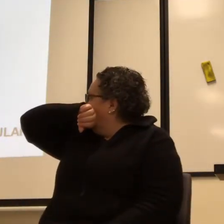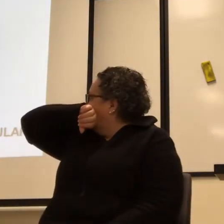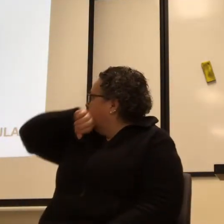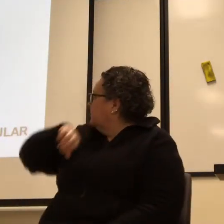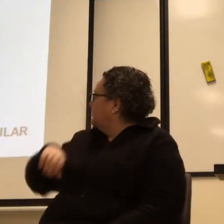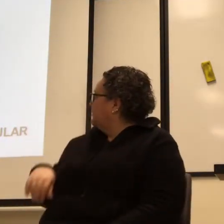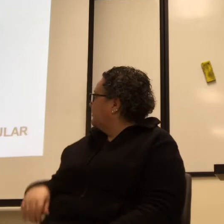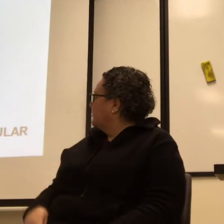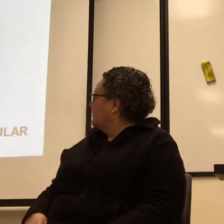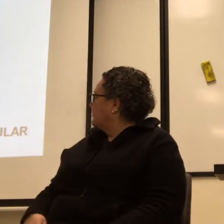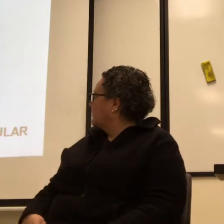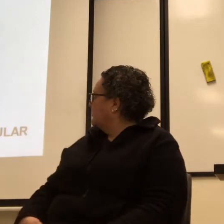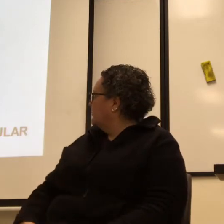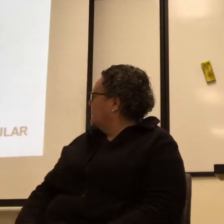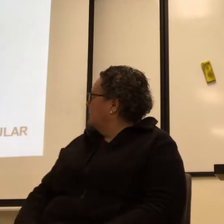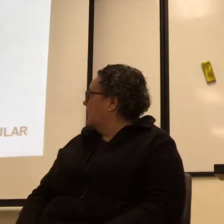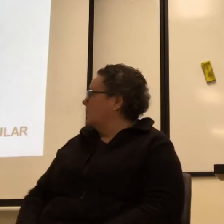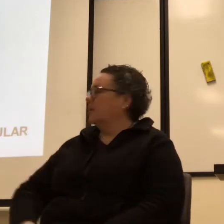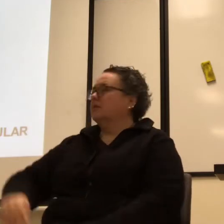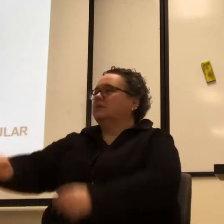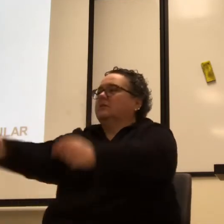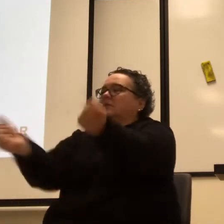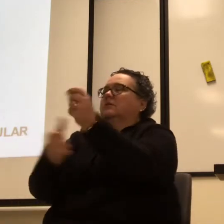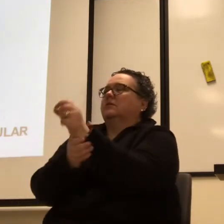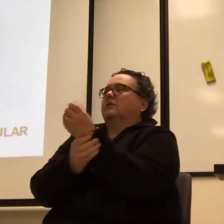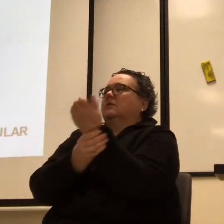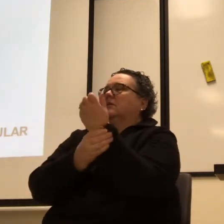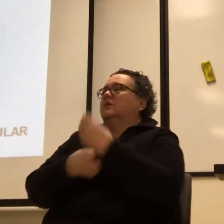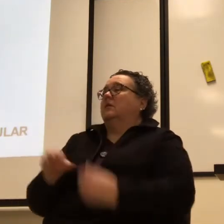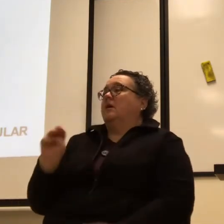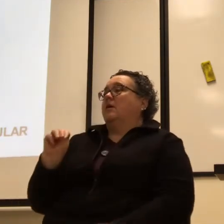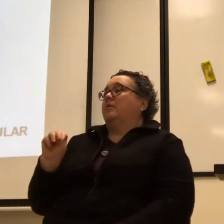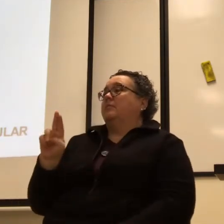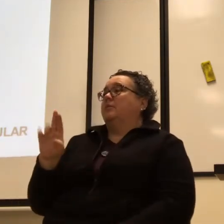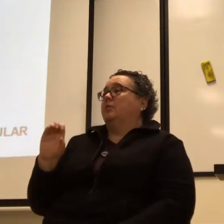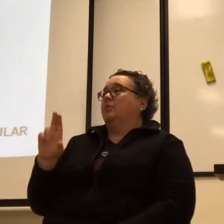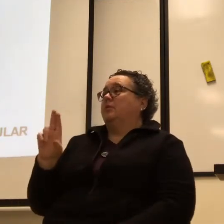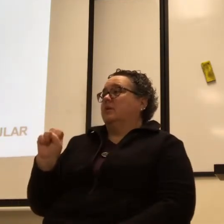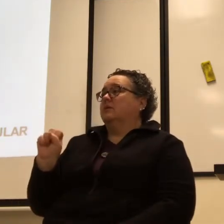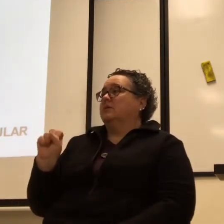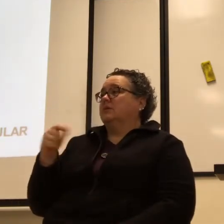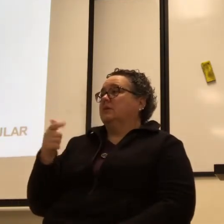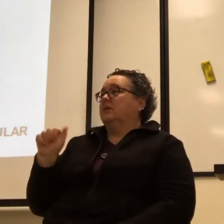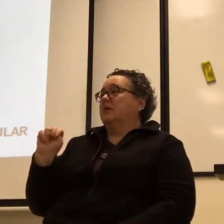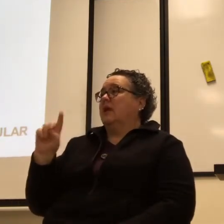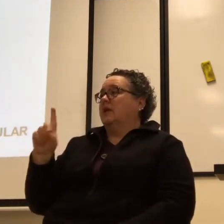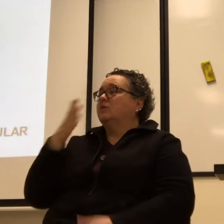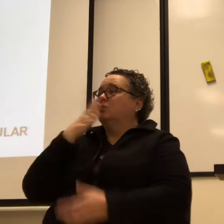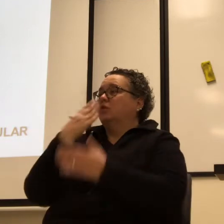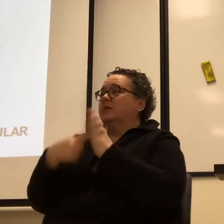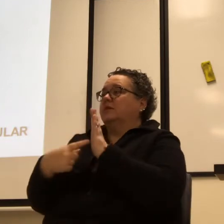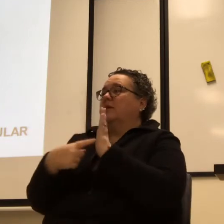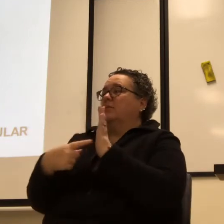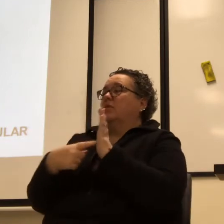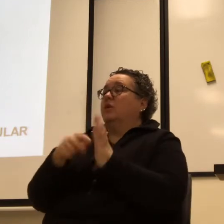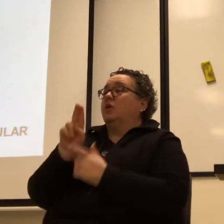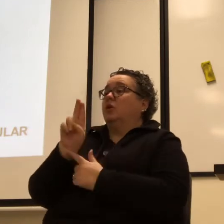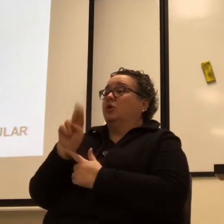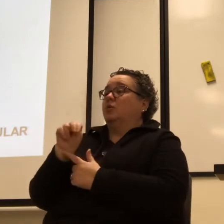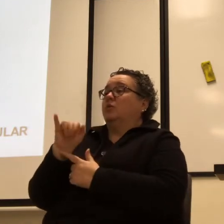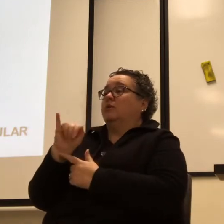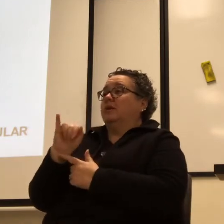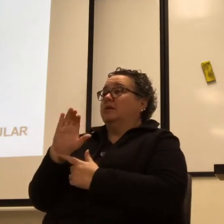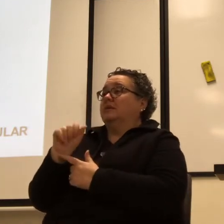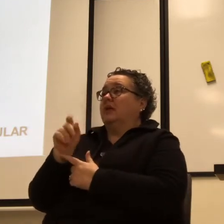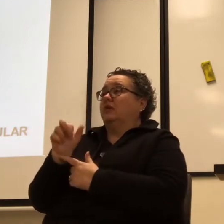And basically, well, I think the mucus gland is a good example since we already looked at it. The unicellular mucus gland